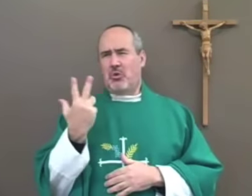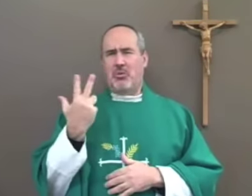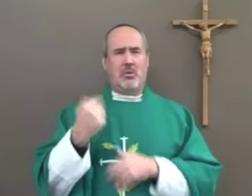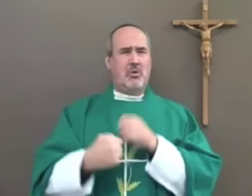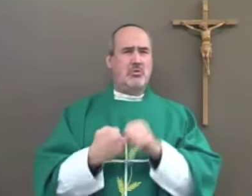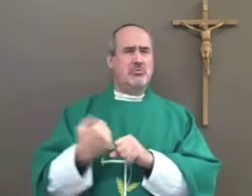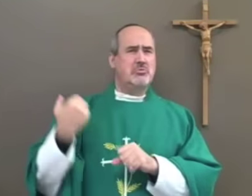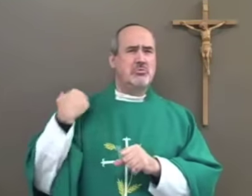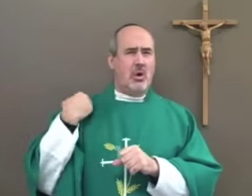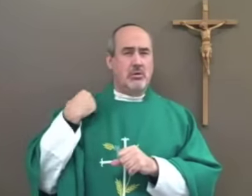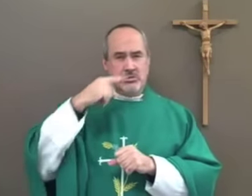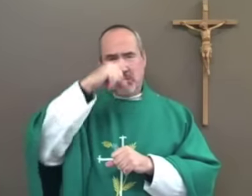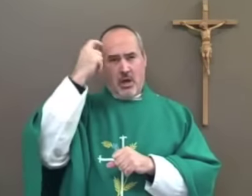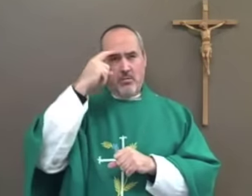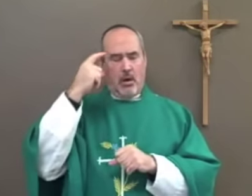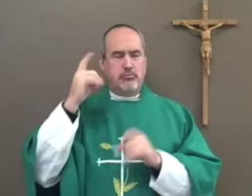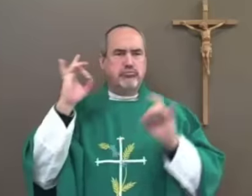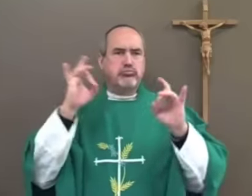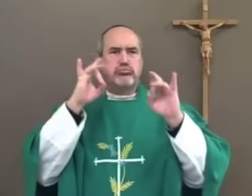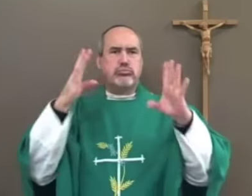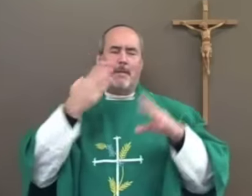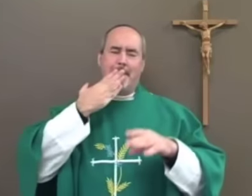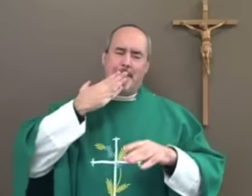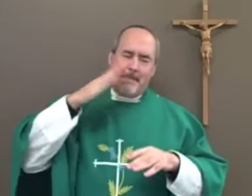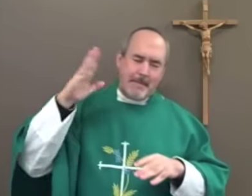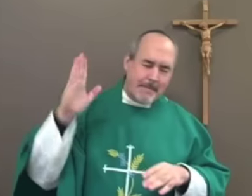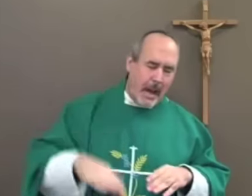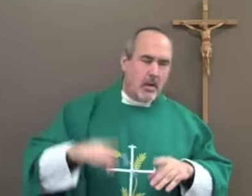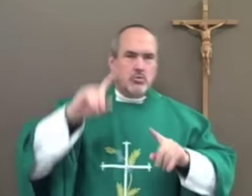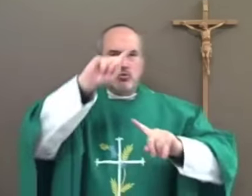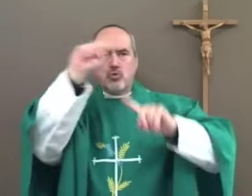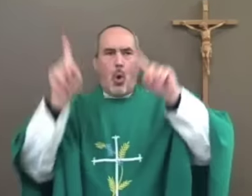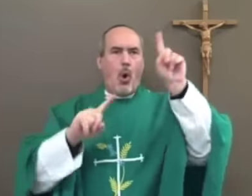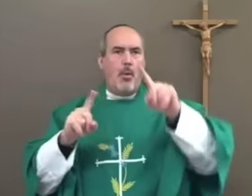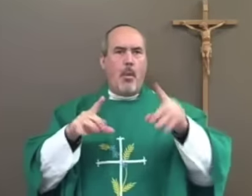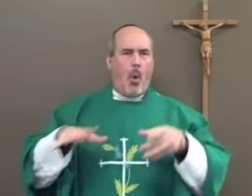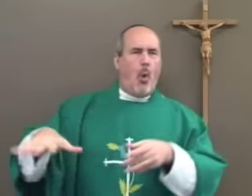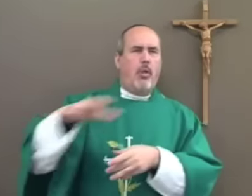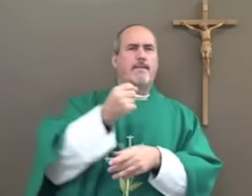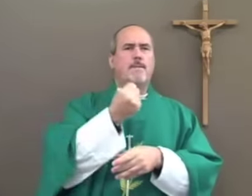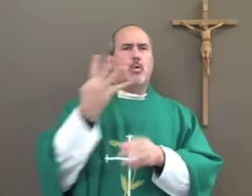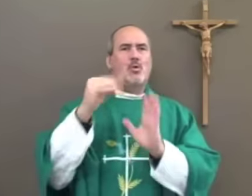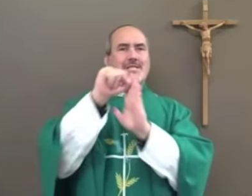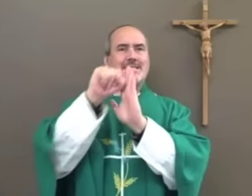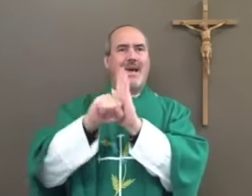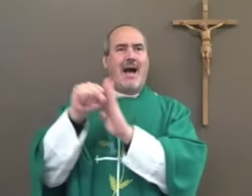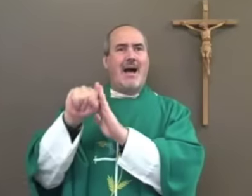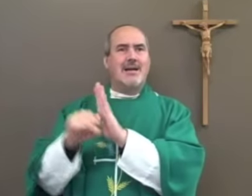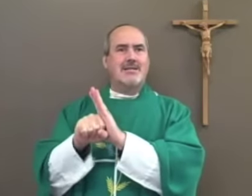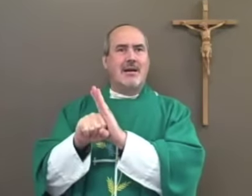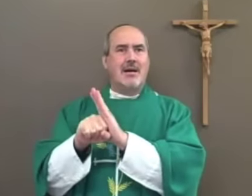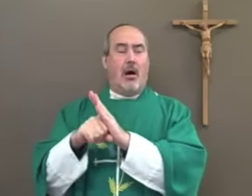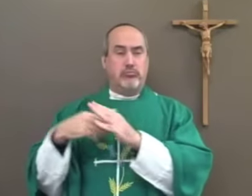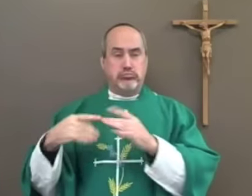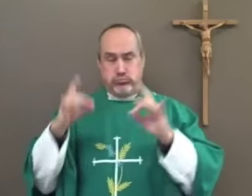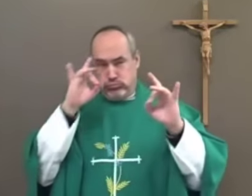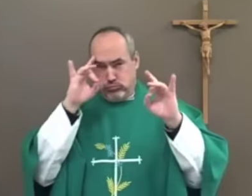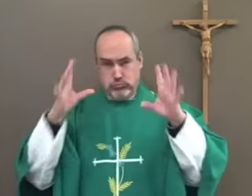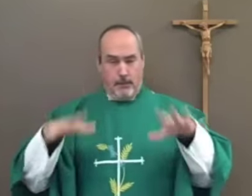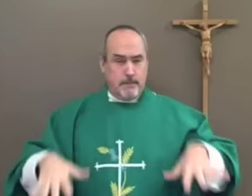you today. If you remember a couple, 3 summers ago, we had some really bad storms across several states here in